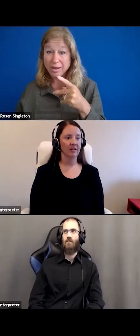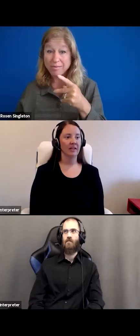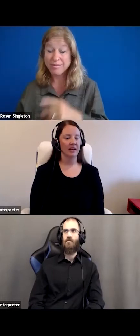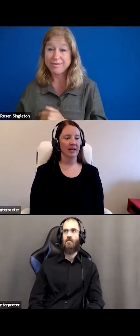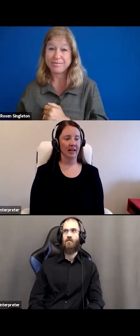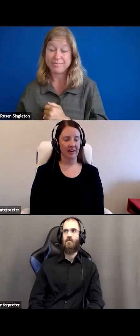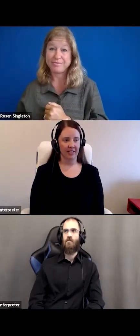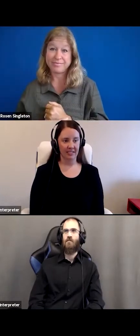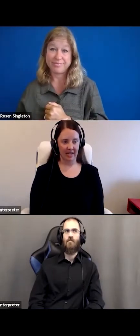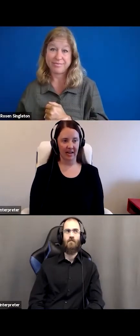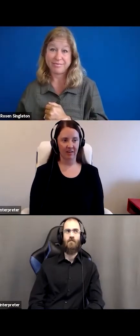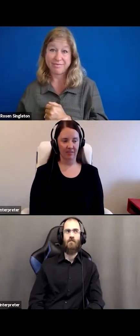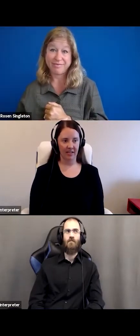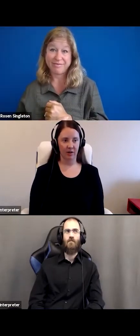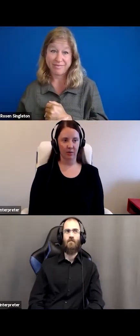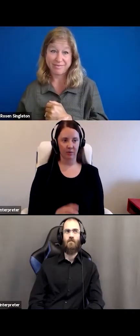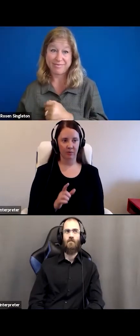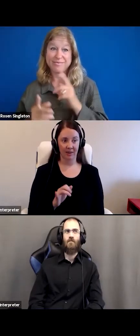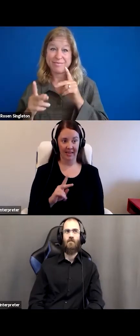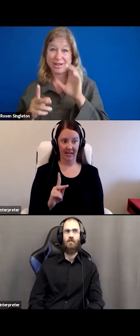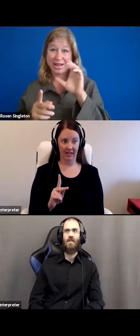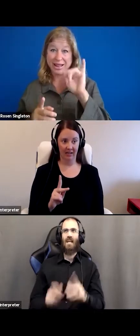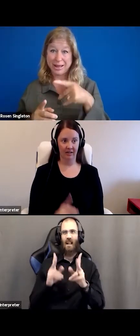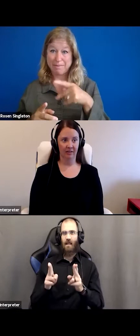However, if it is a video